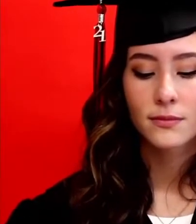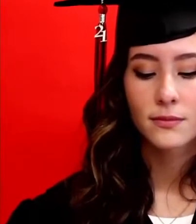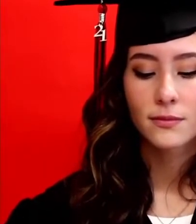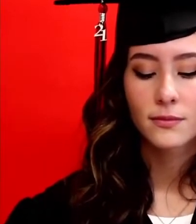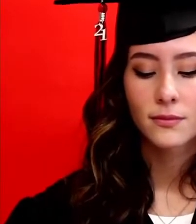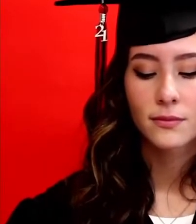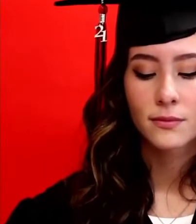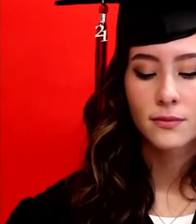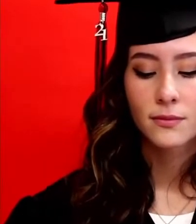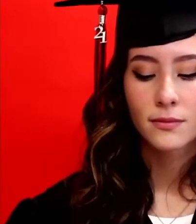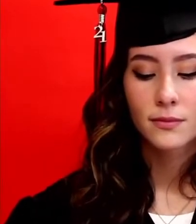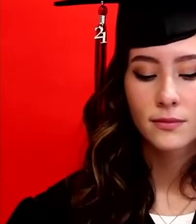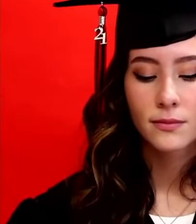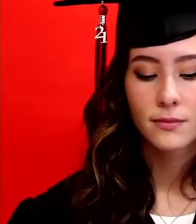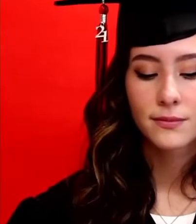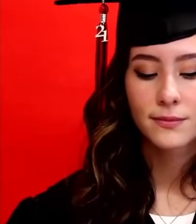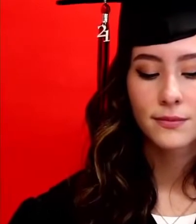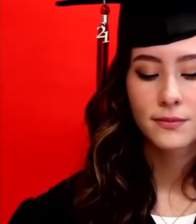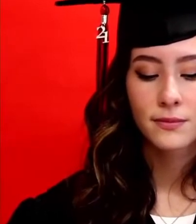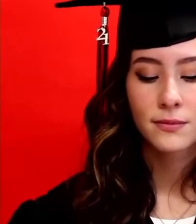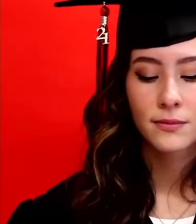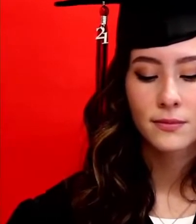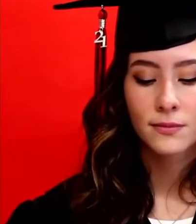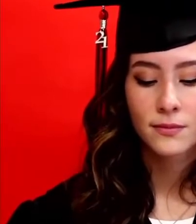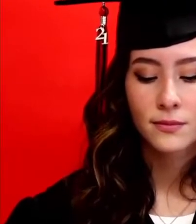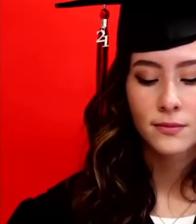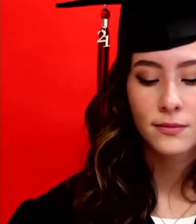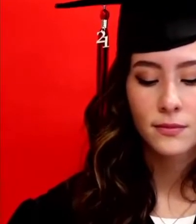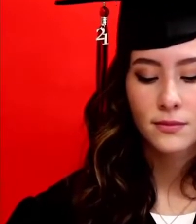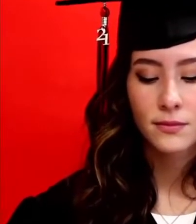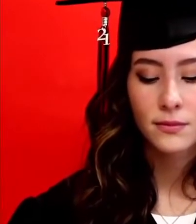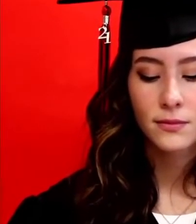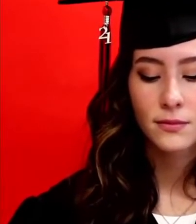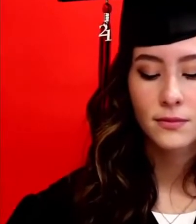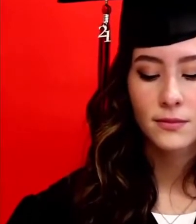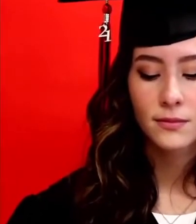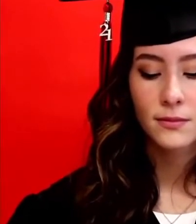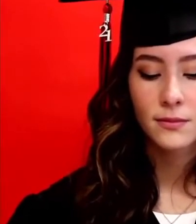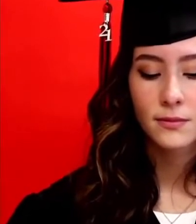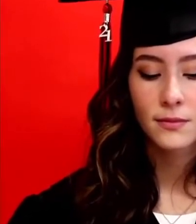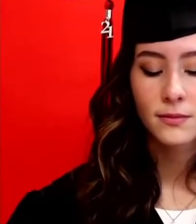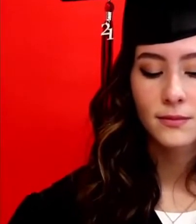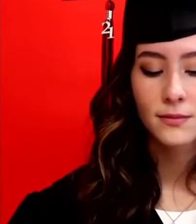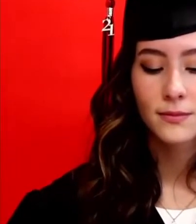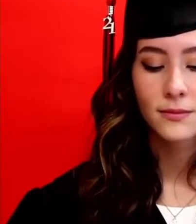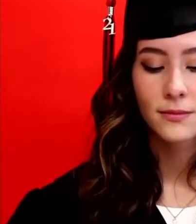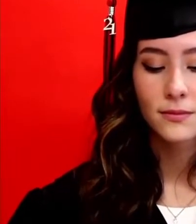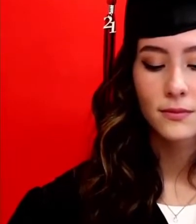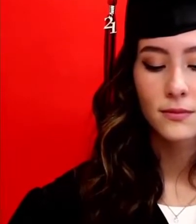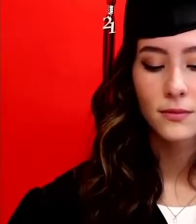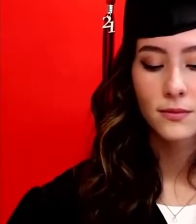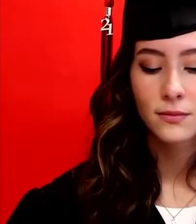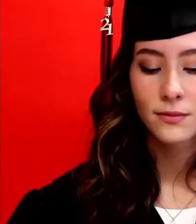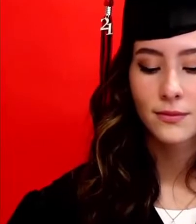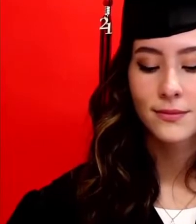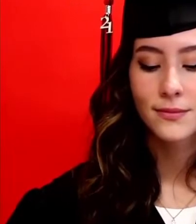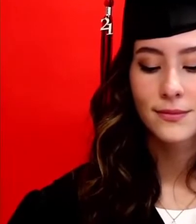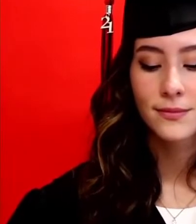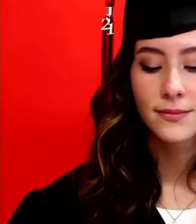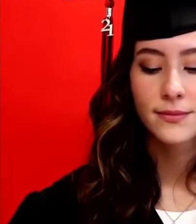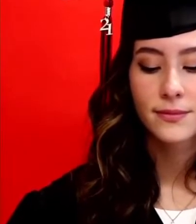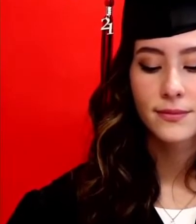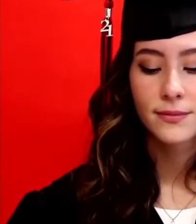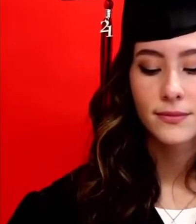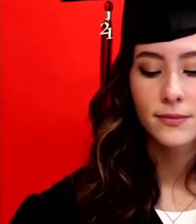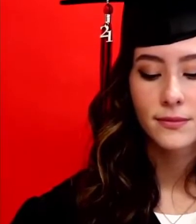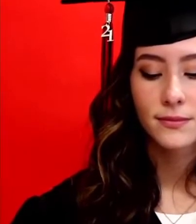seem lost. But I'm standing up here today to remind and encourage you all that this rocket family is unlike any other and will always be a